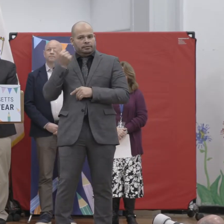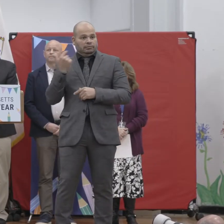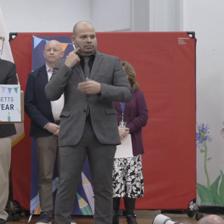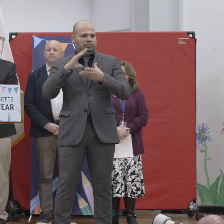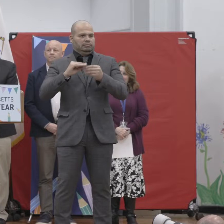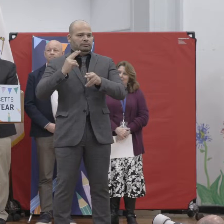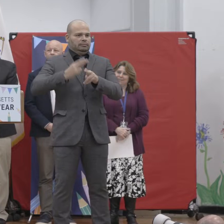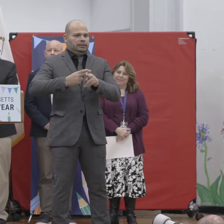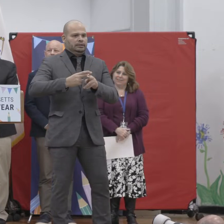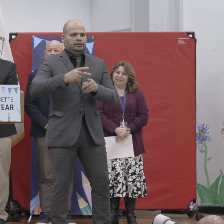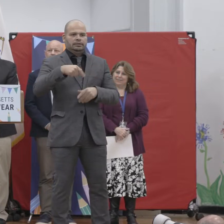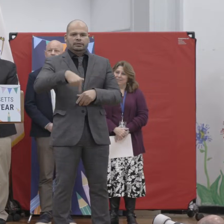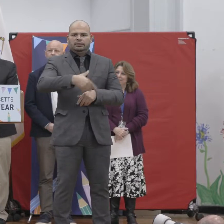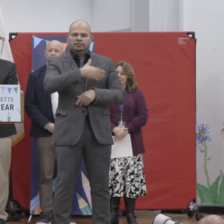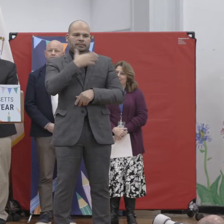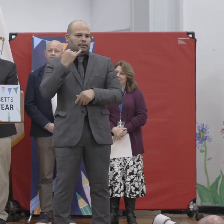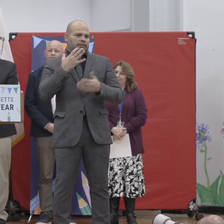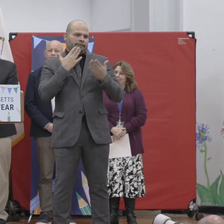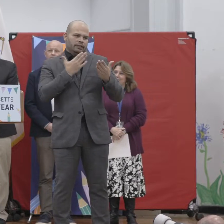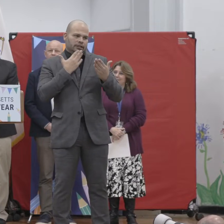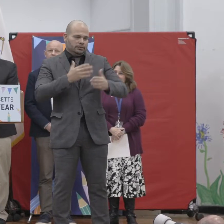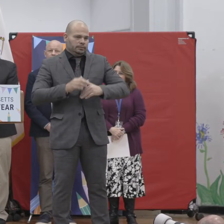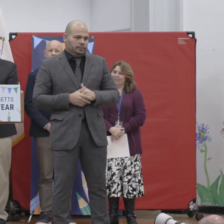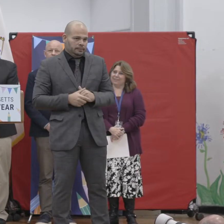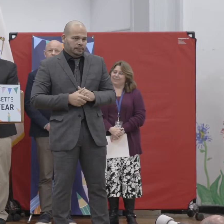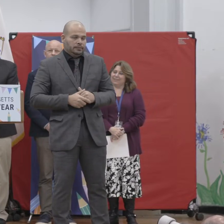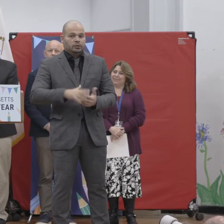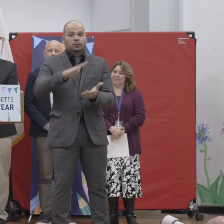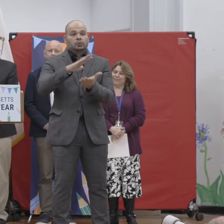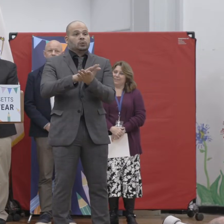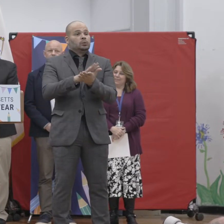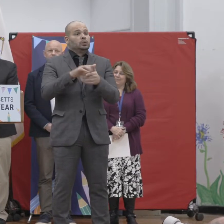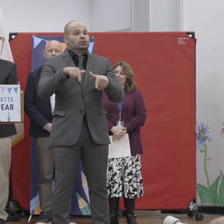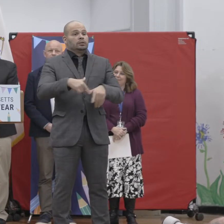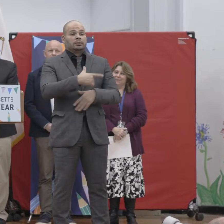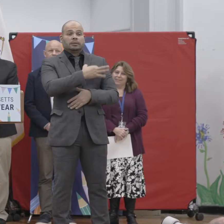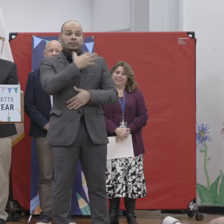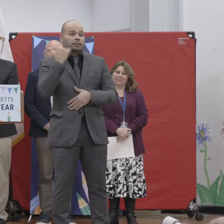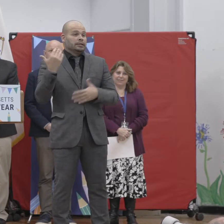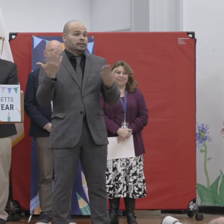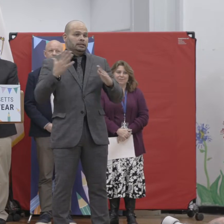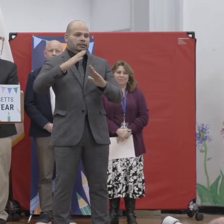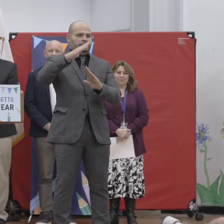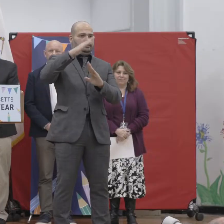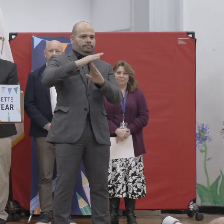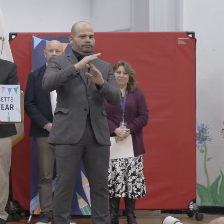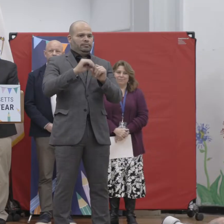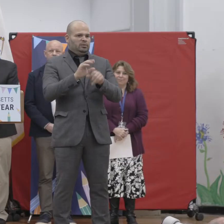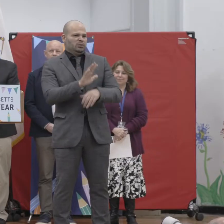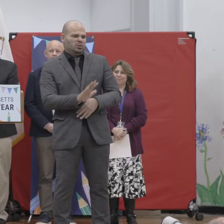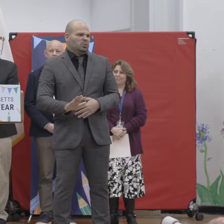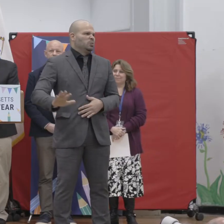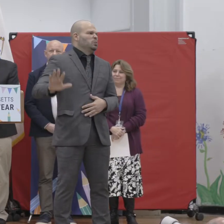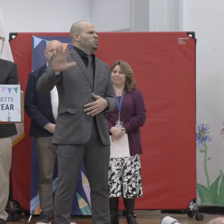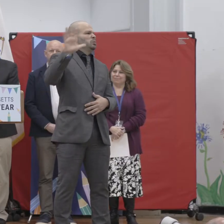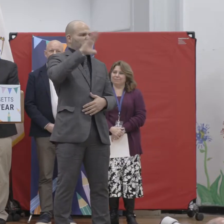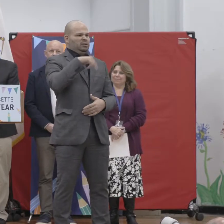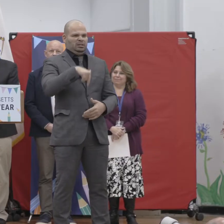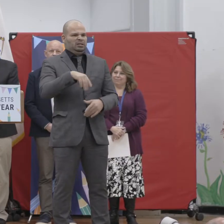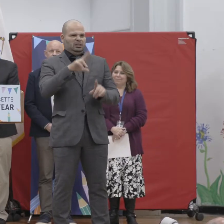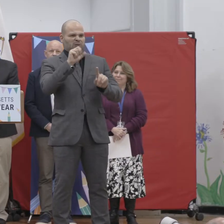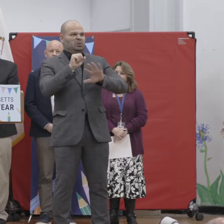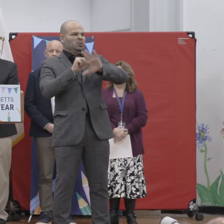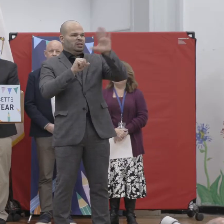in Massachusetts to be the best in the country, and for Boston Public Schools to be leading the way as we want to make sure that as